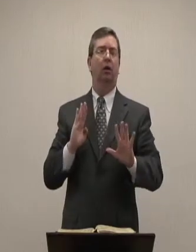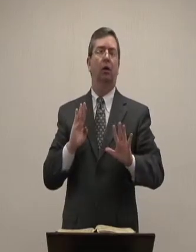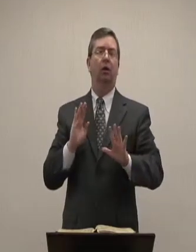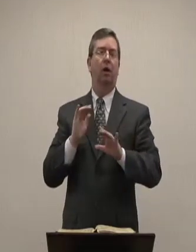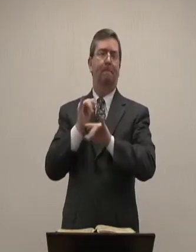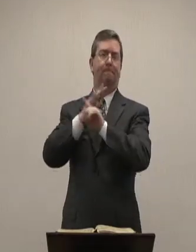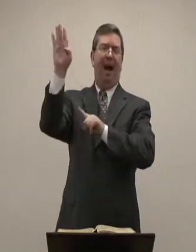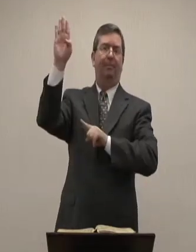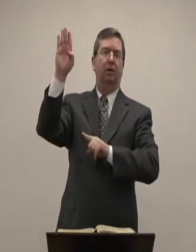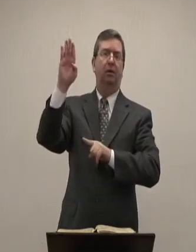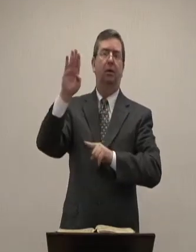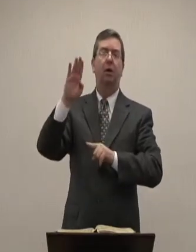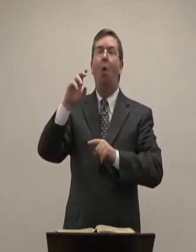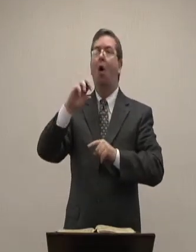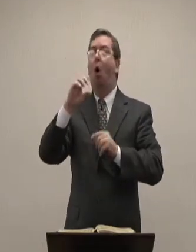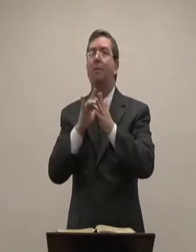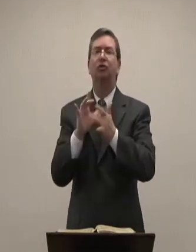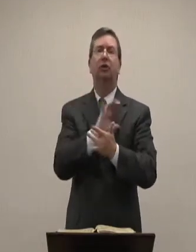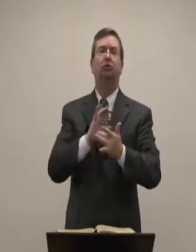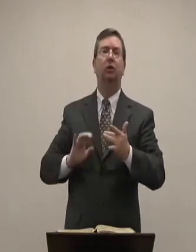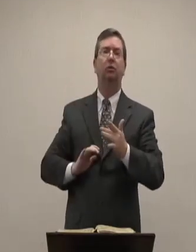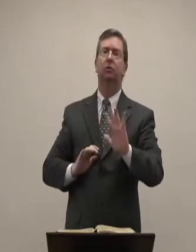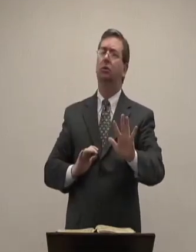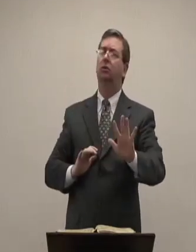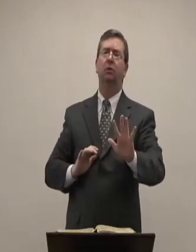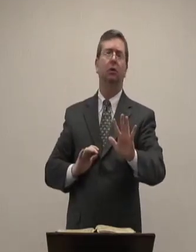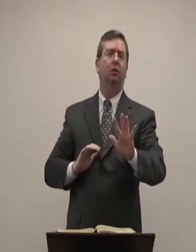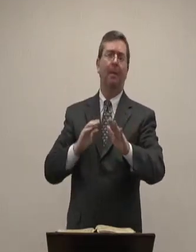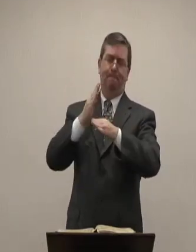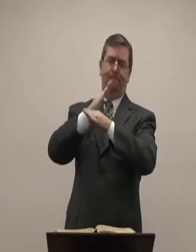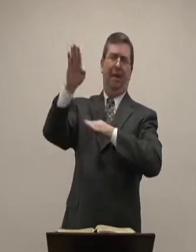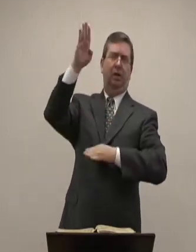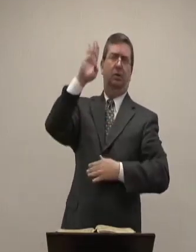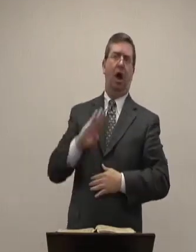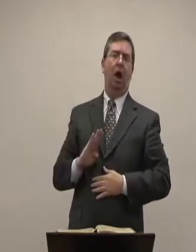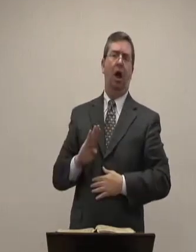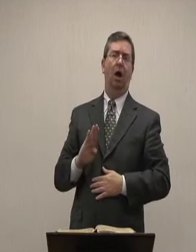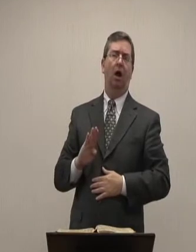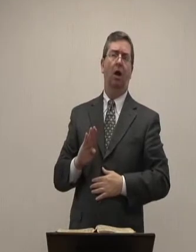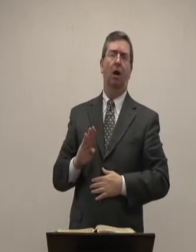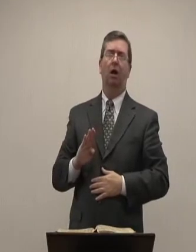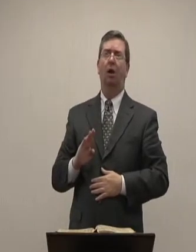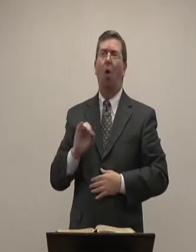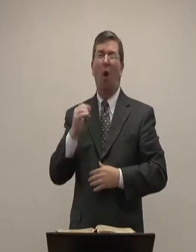You know, it also speaks of not speaking the Lord's name in vain. You know, sometimes you say, oh my God, oh my God.